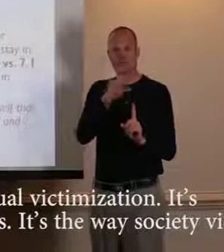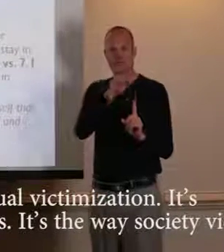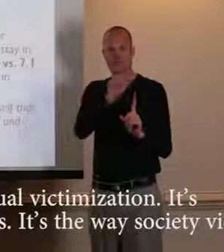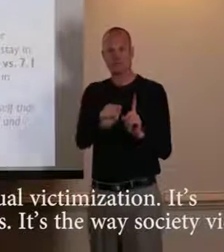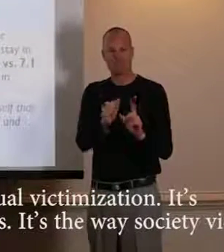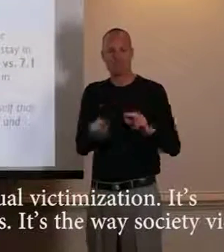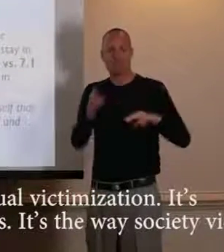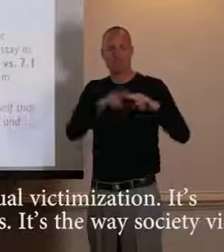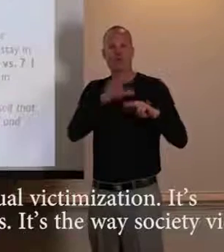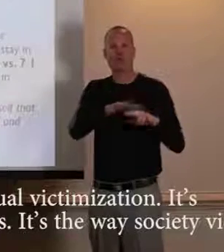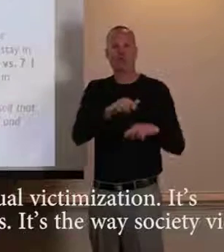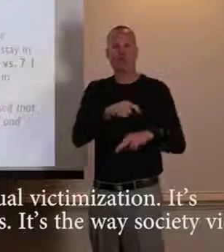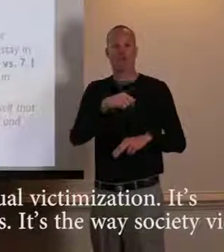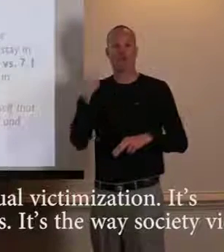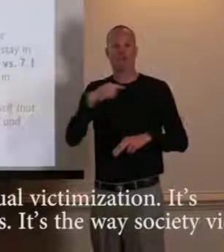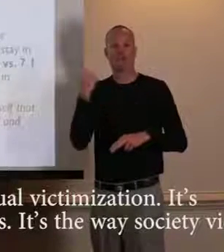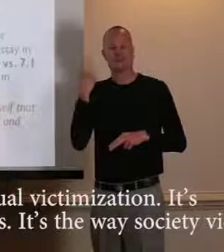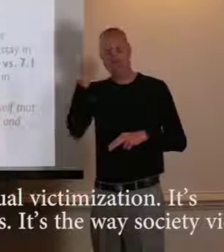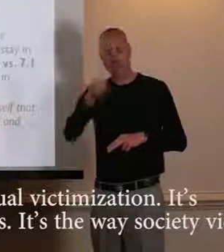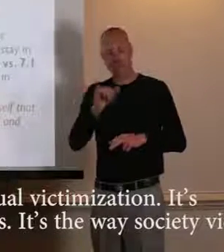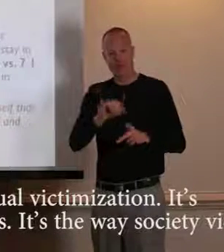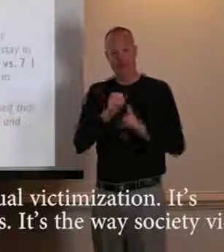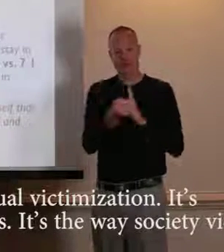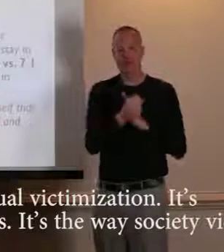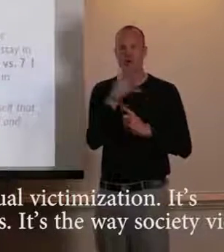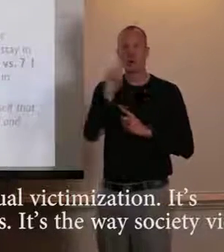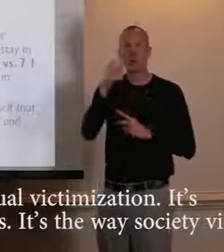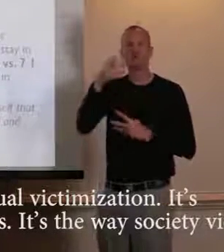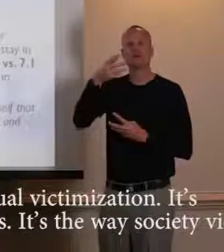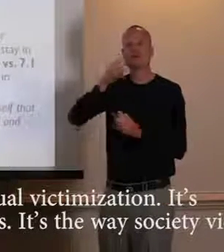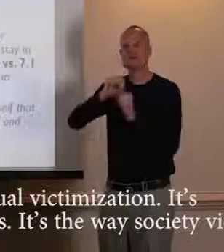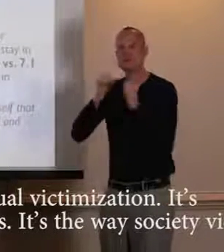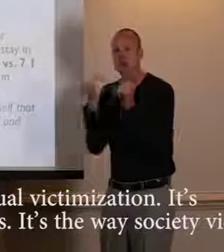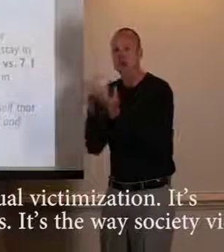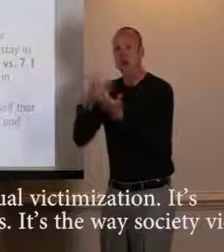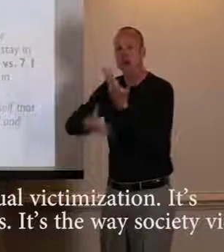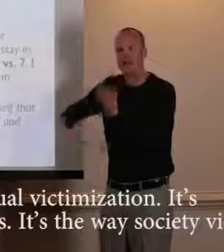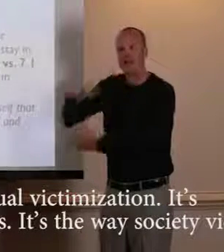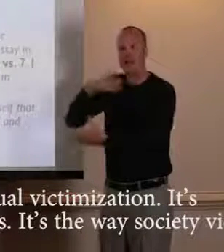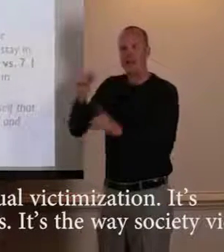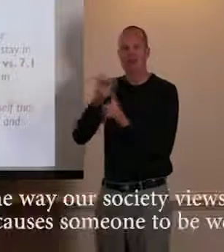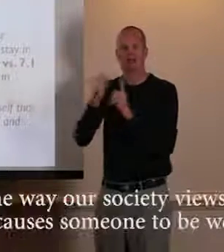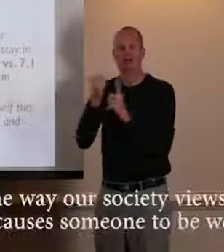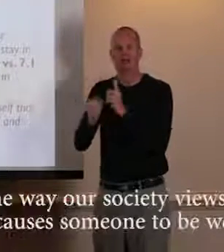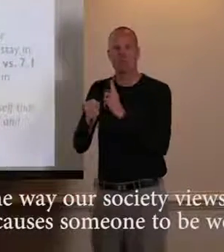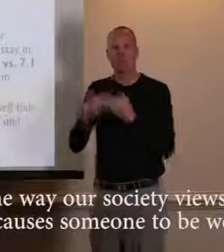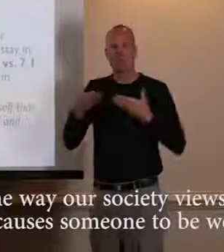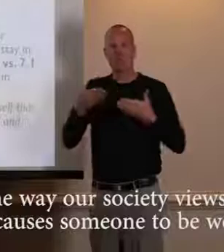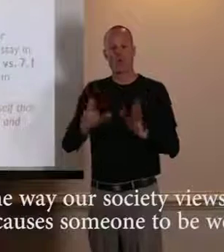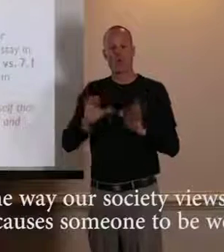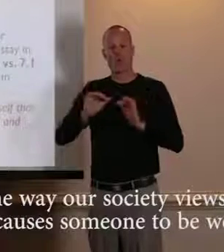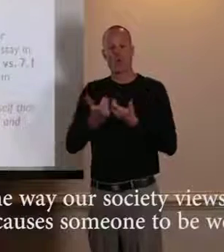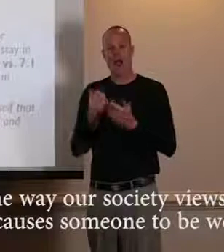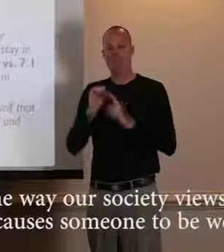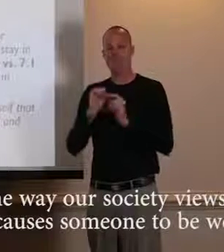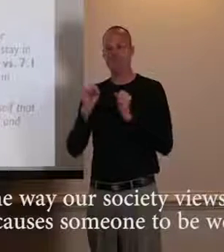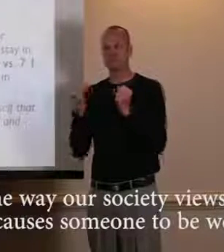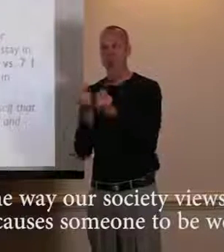sexual victimization. It's societal and situational factors. It's the way society views people with disabilities. It's the way our